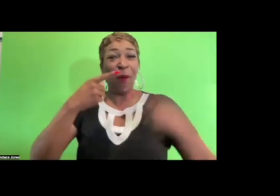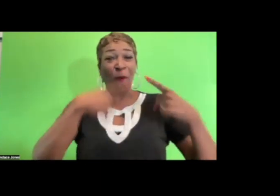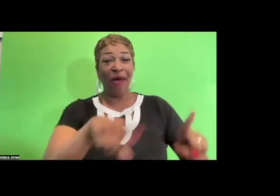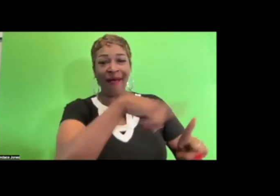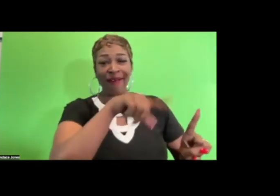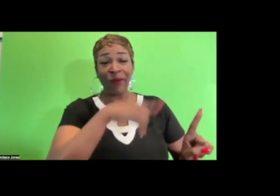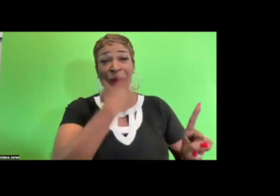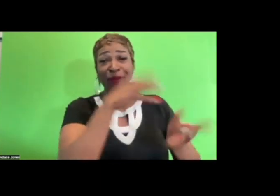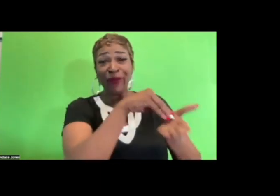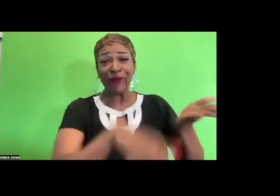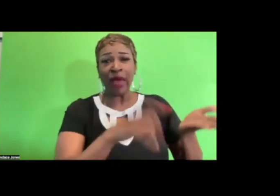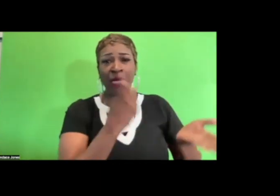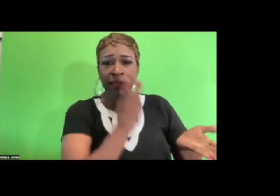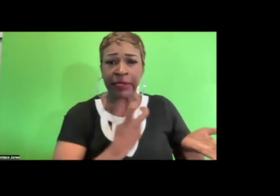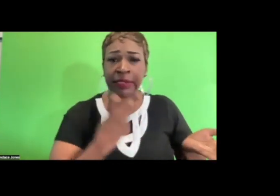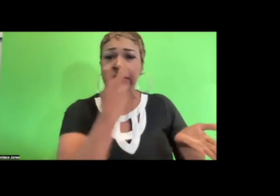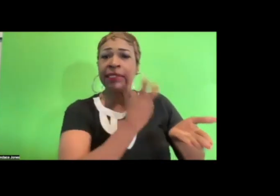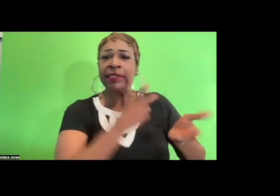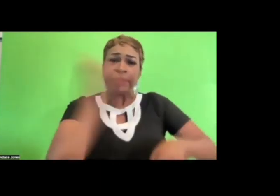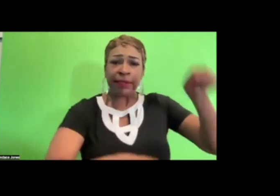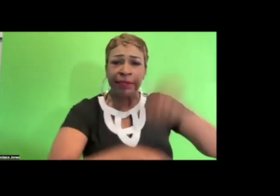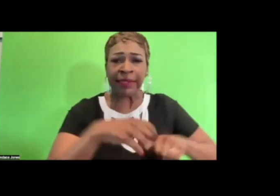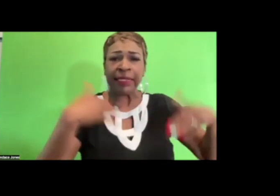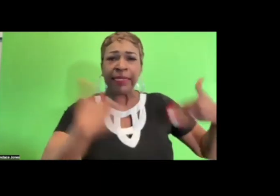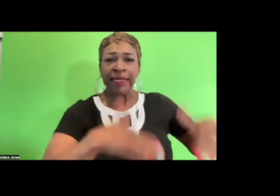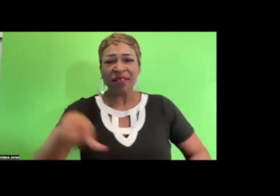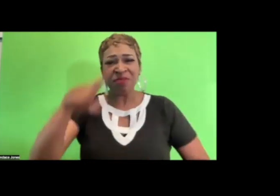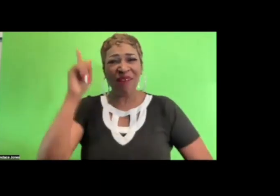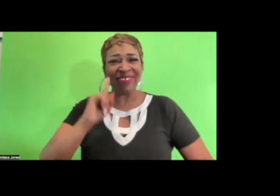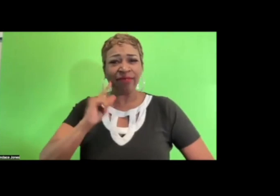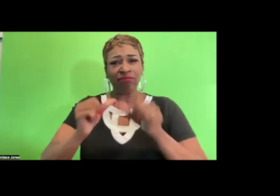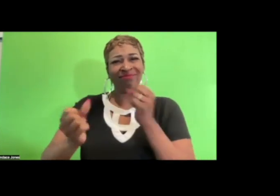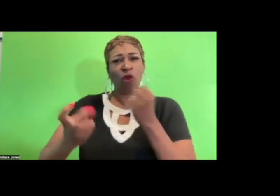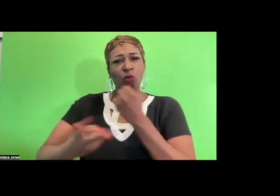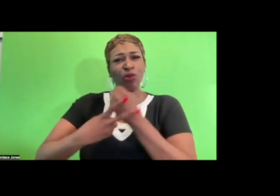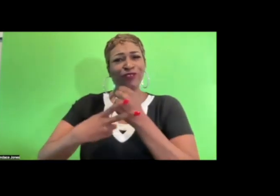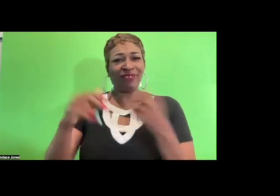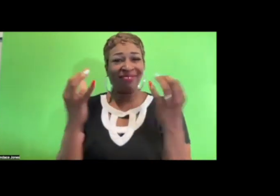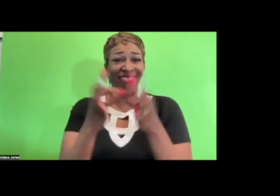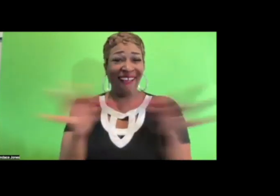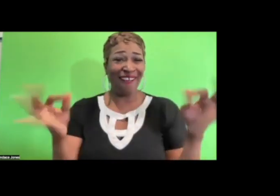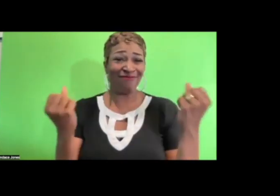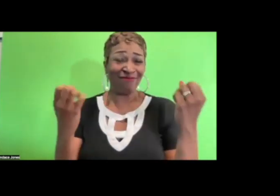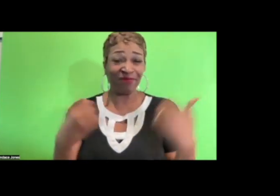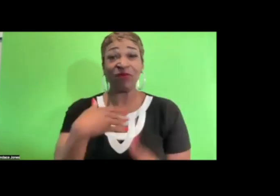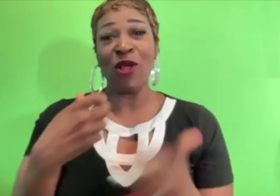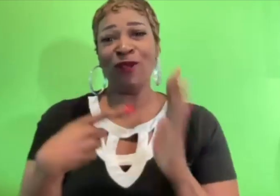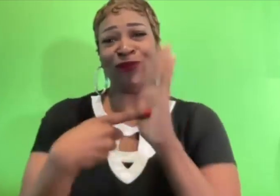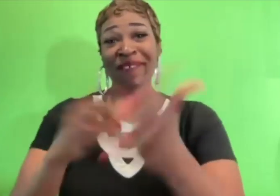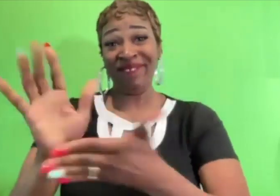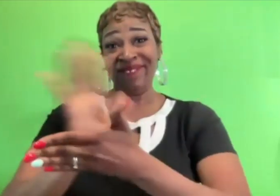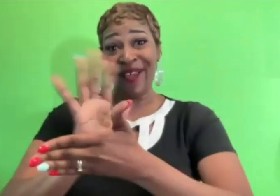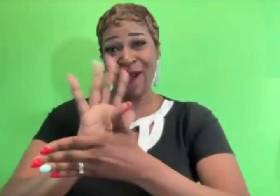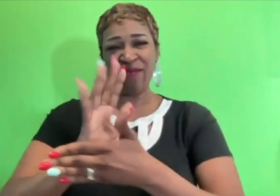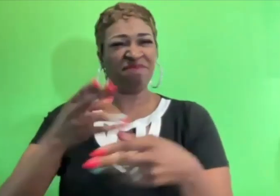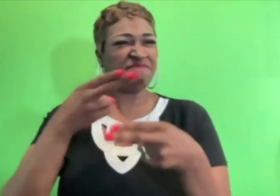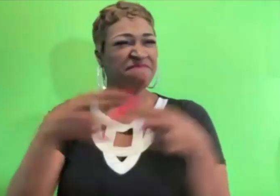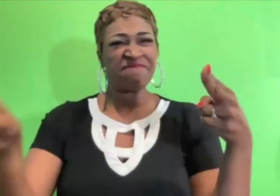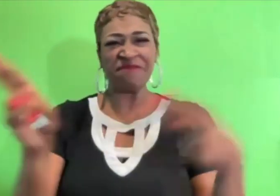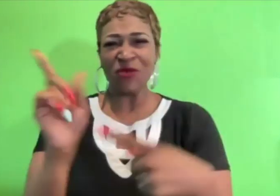when we talk about this topic of Black deaf game. Thinking about the students who were forced in a matter of oralism.